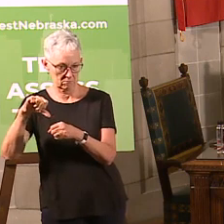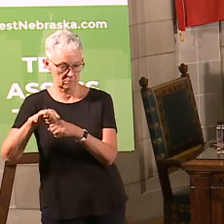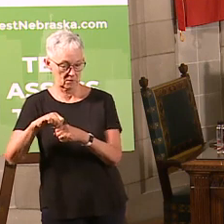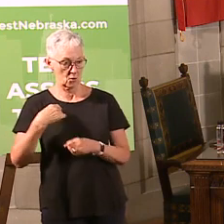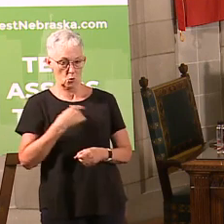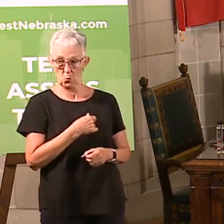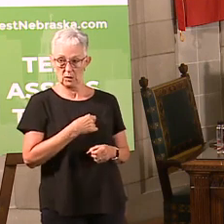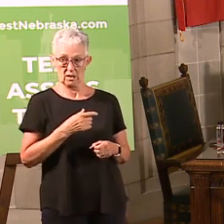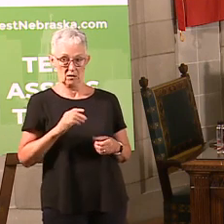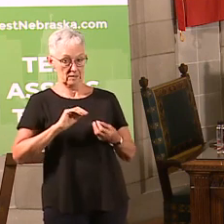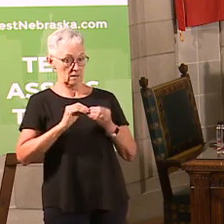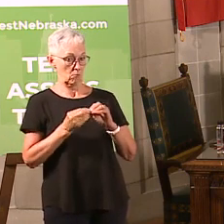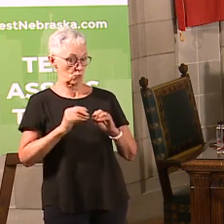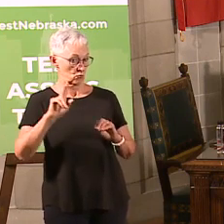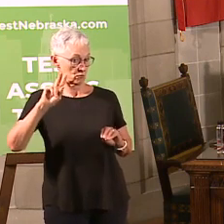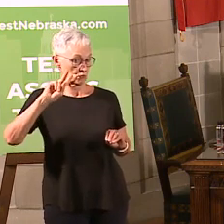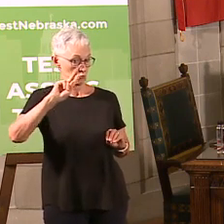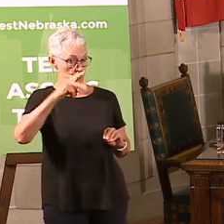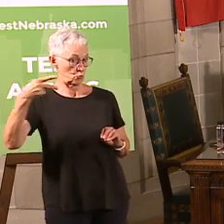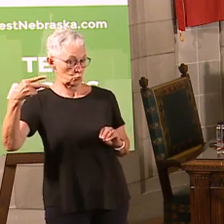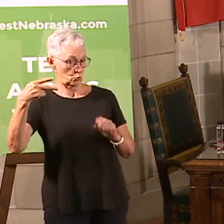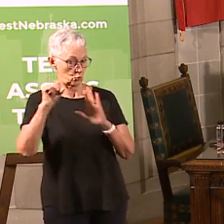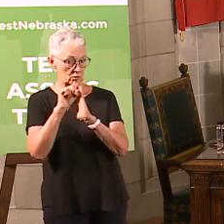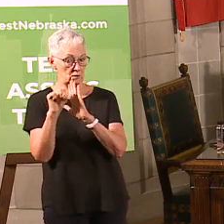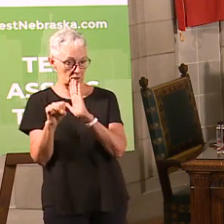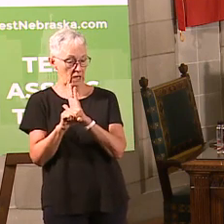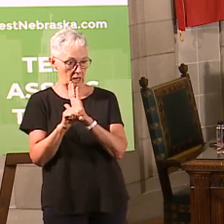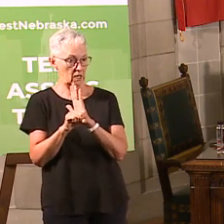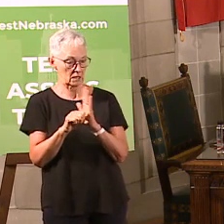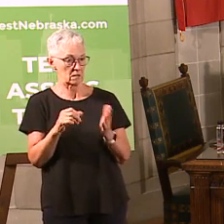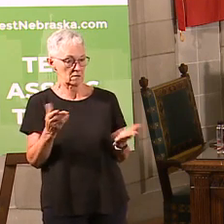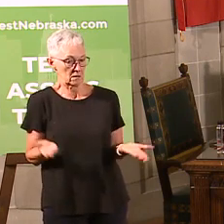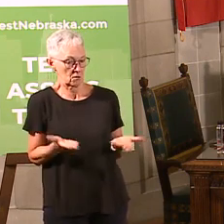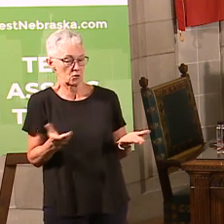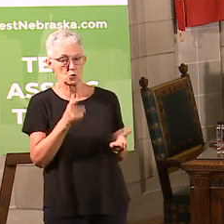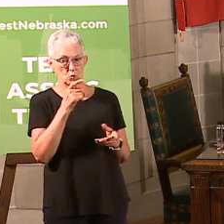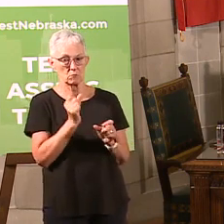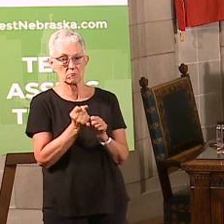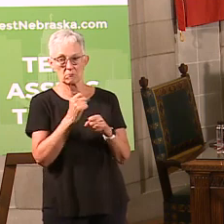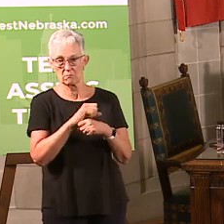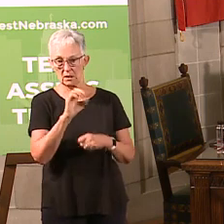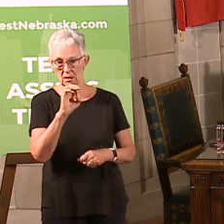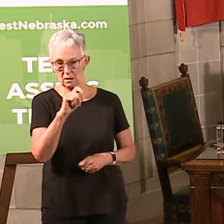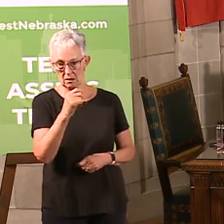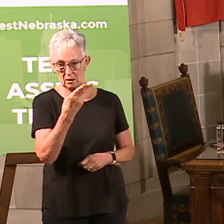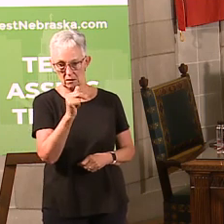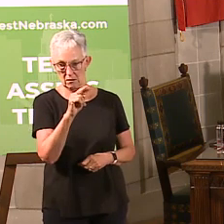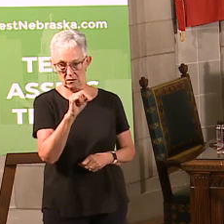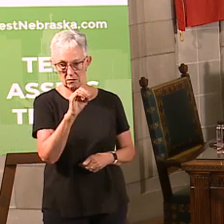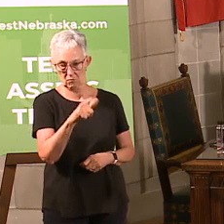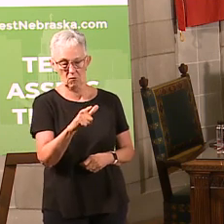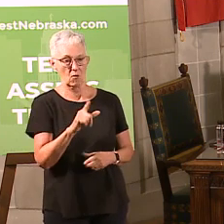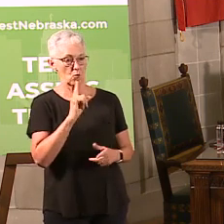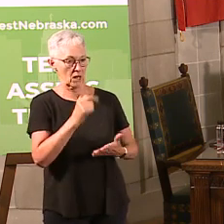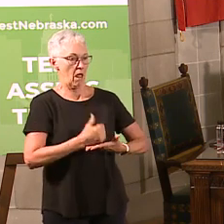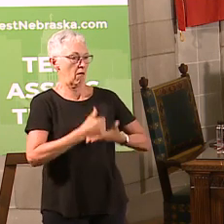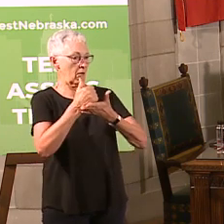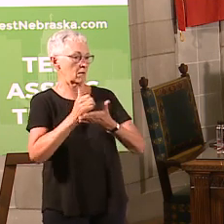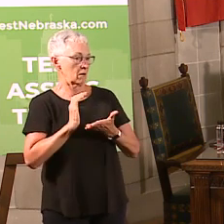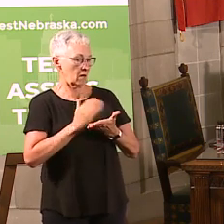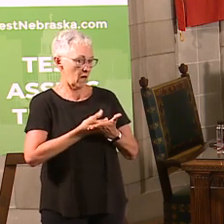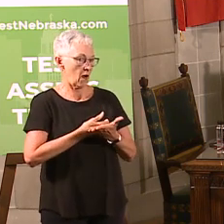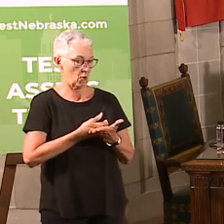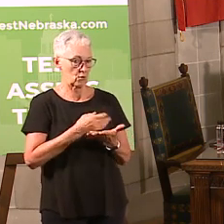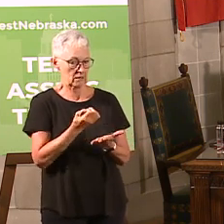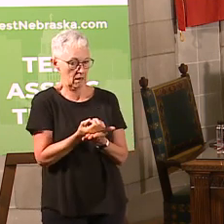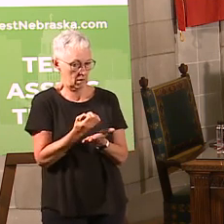producing state, the industry supports over 1,400 jobs in rural Nebraska, not counting the thousands of corn producers and livestock